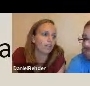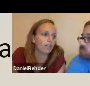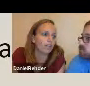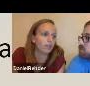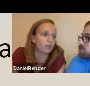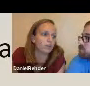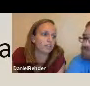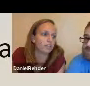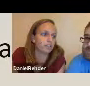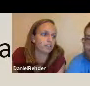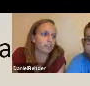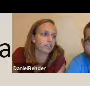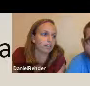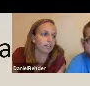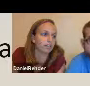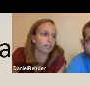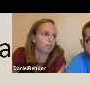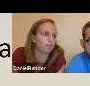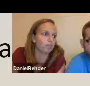And it was,